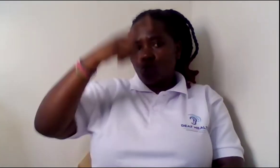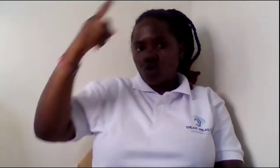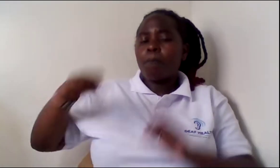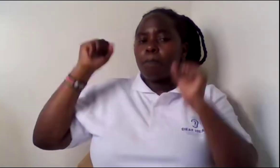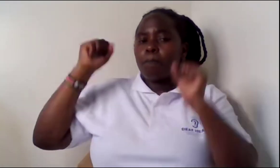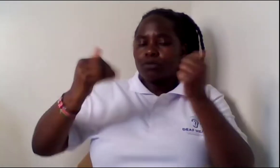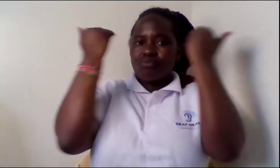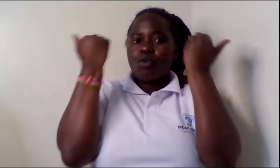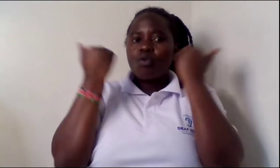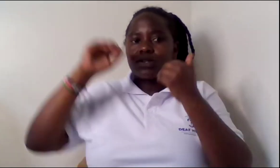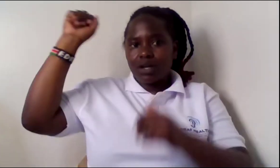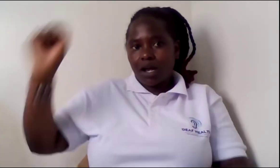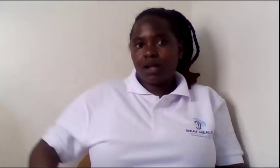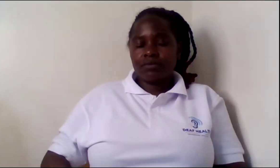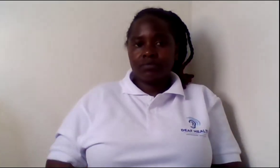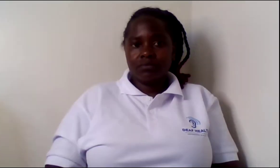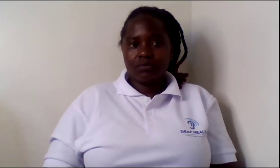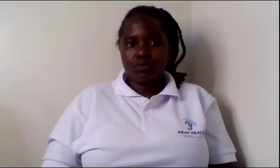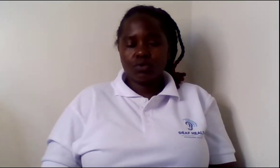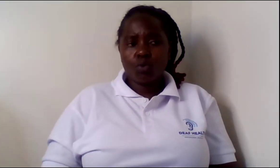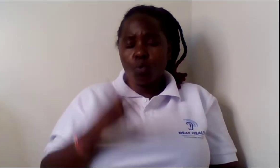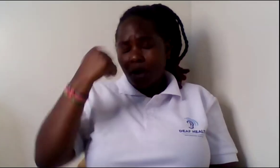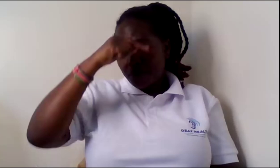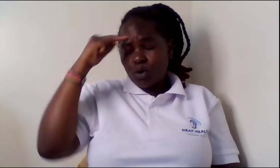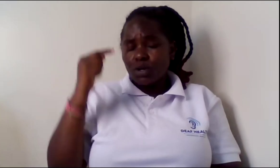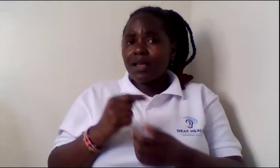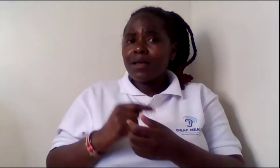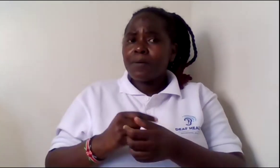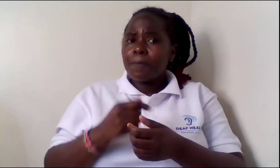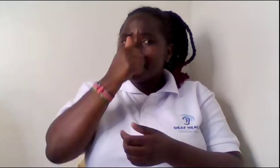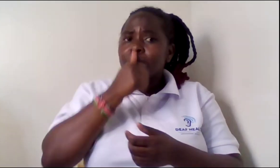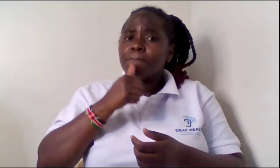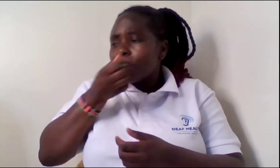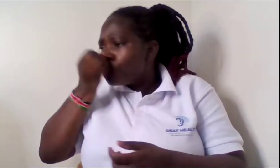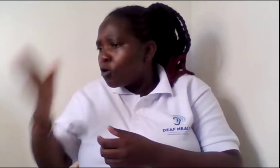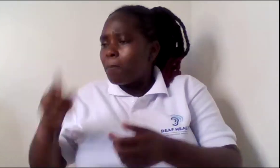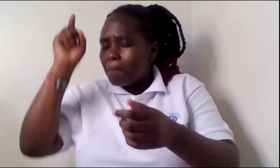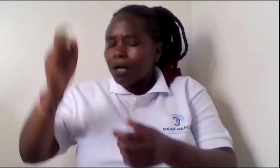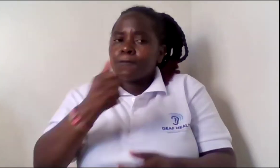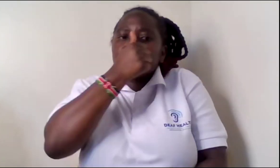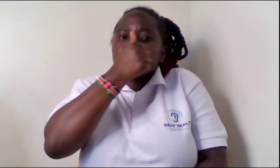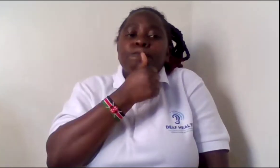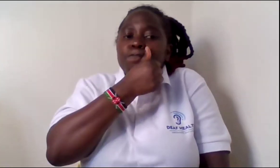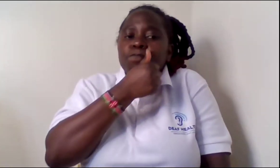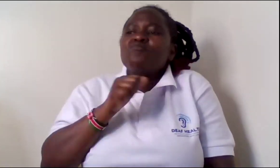for sharing private information. So all those things are meant to be done